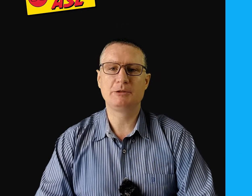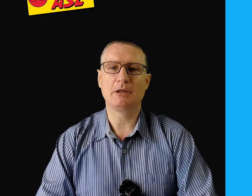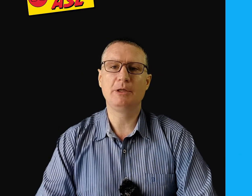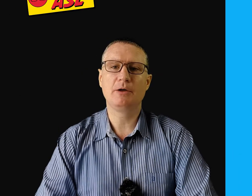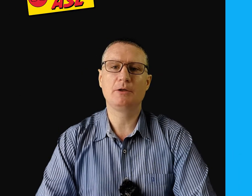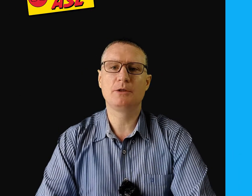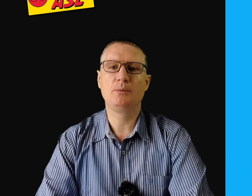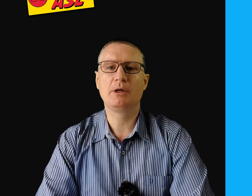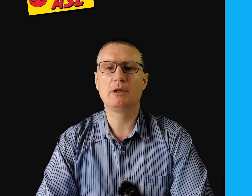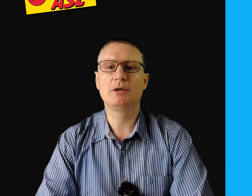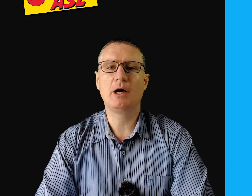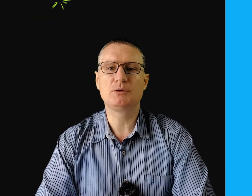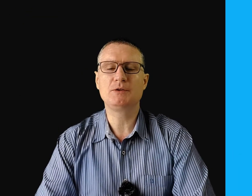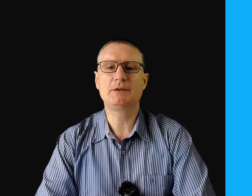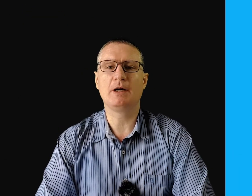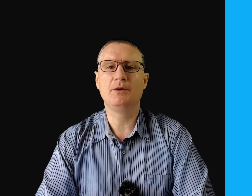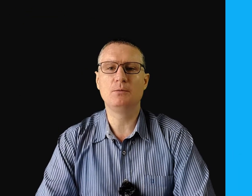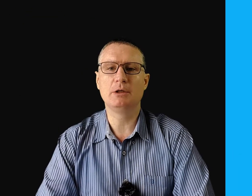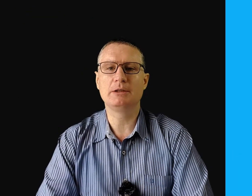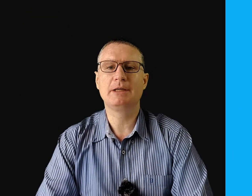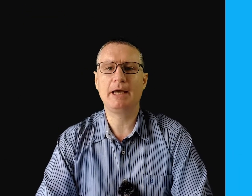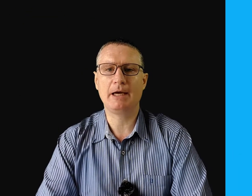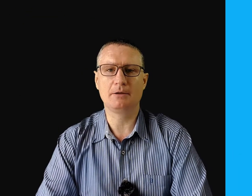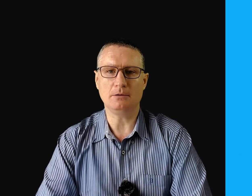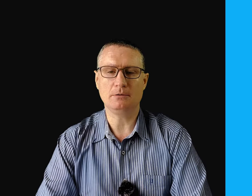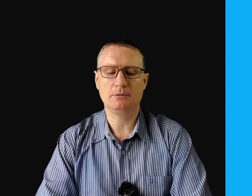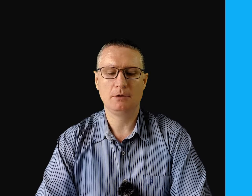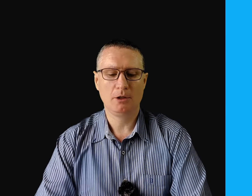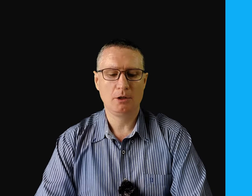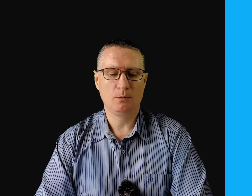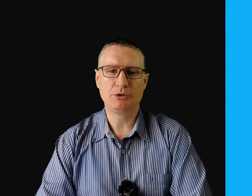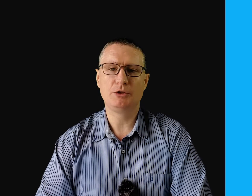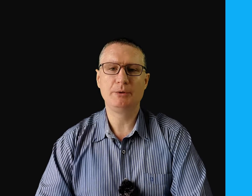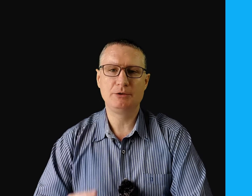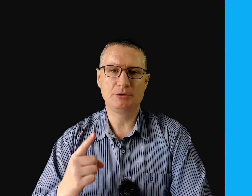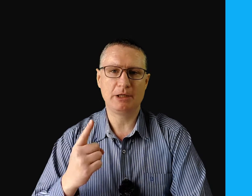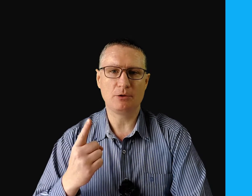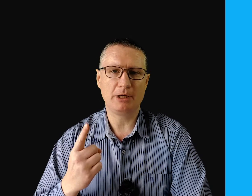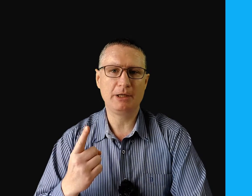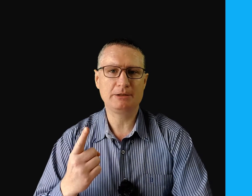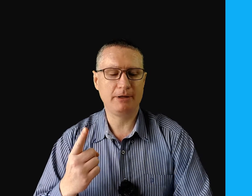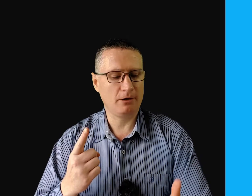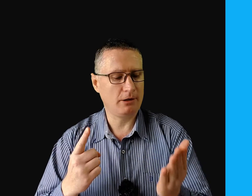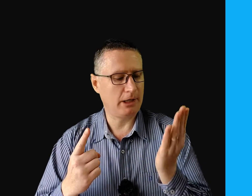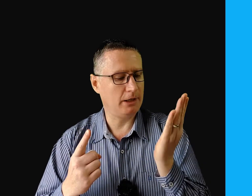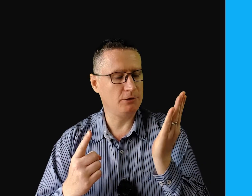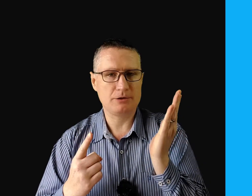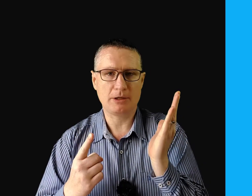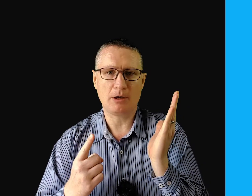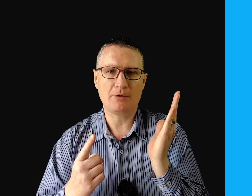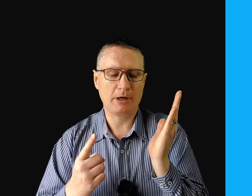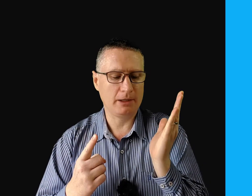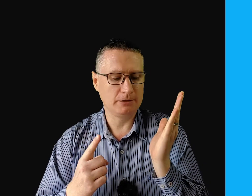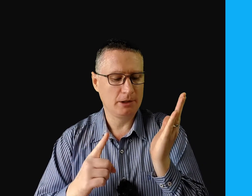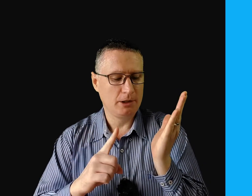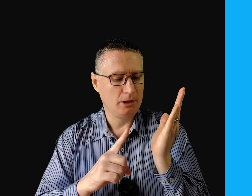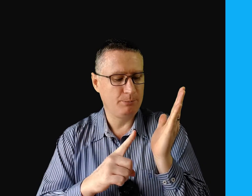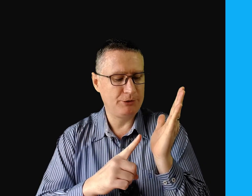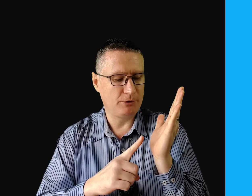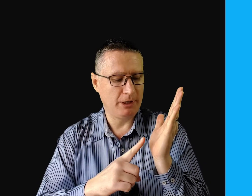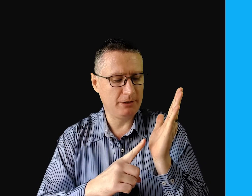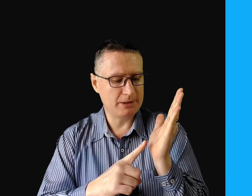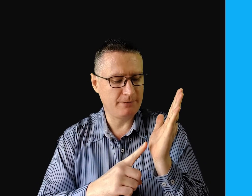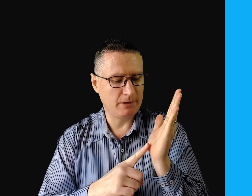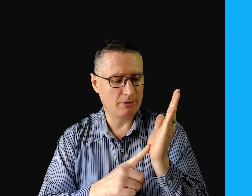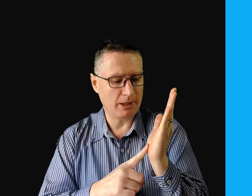Hi, I'm Ajarn Mieder, and today we're going to learn how to sign the word candle. What you do is you take your index finger and you take your other hand, you